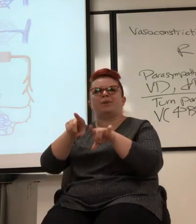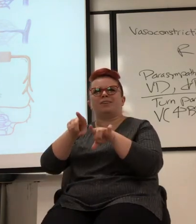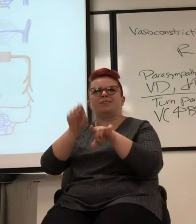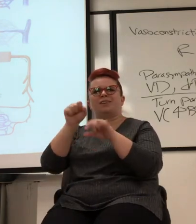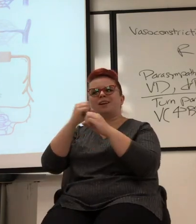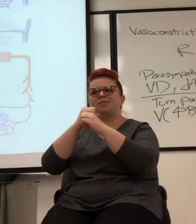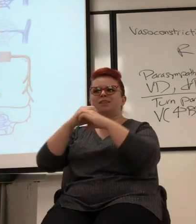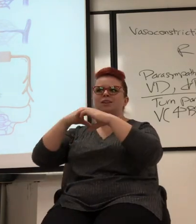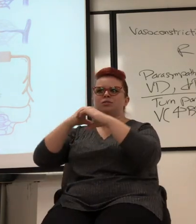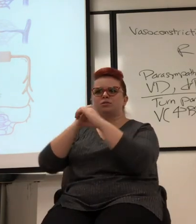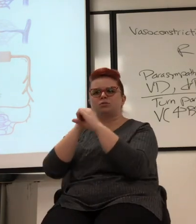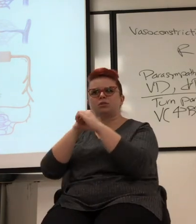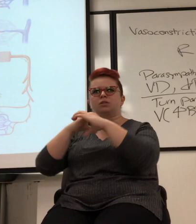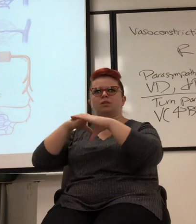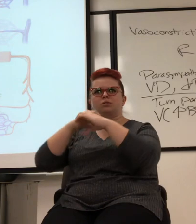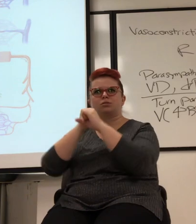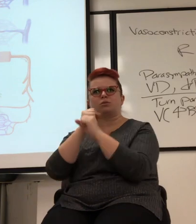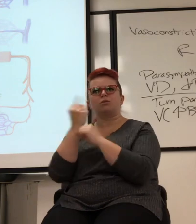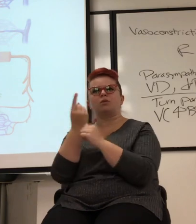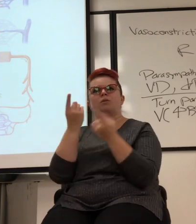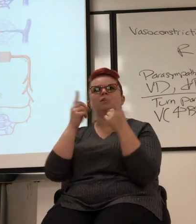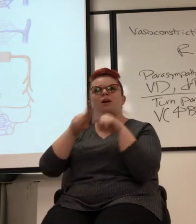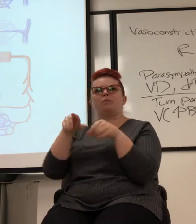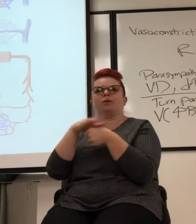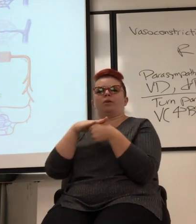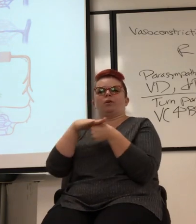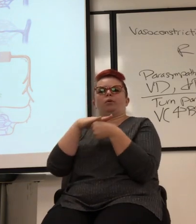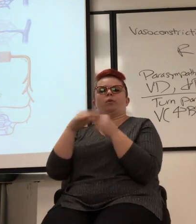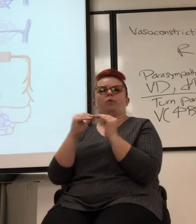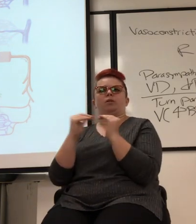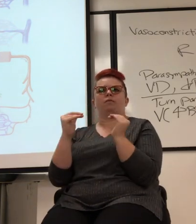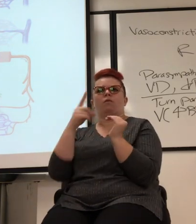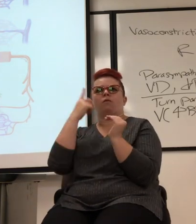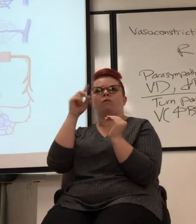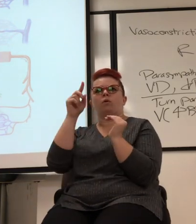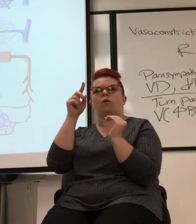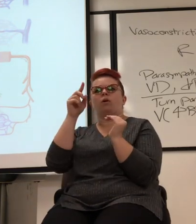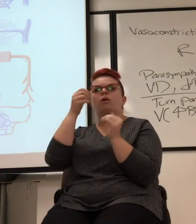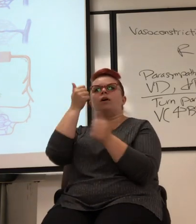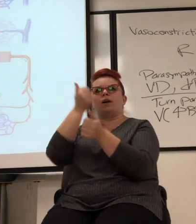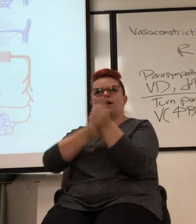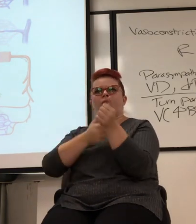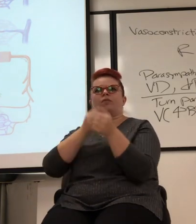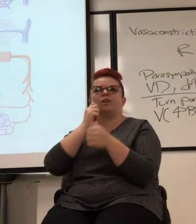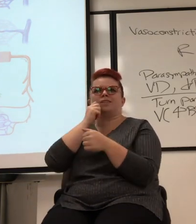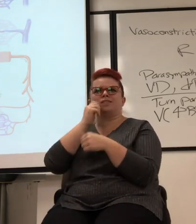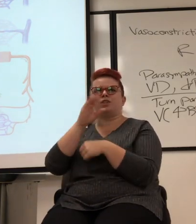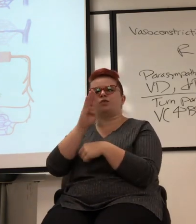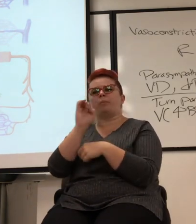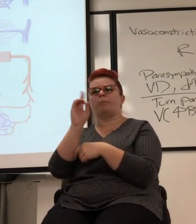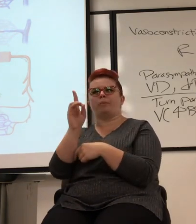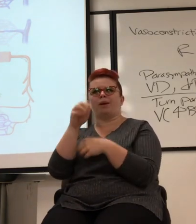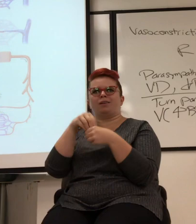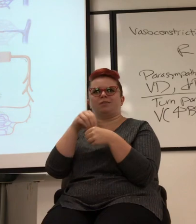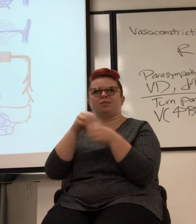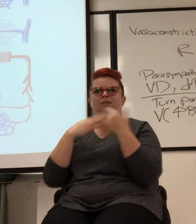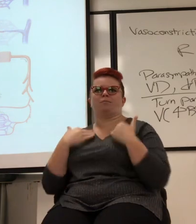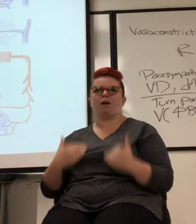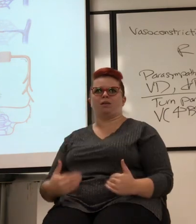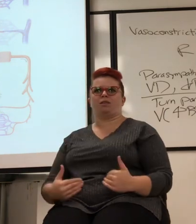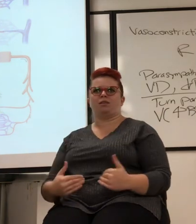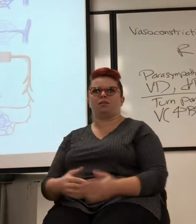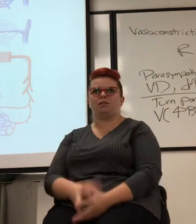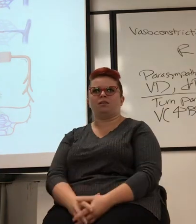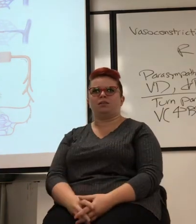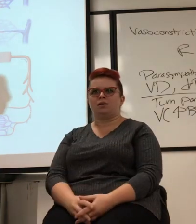dilation, constriction. It's always happening at a local level for every tissue bed in your body.